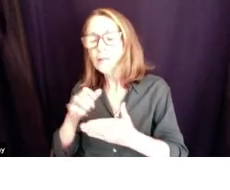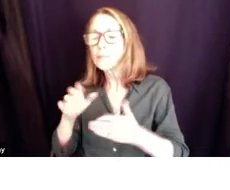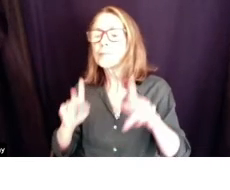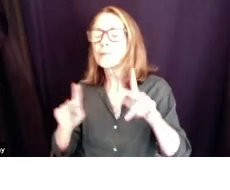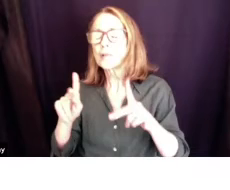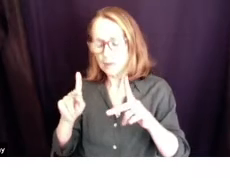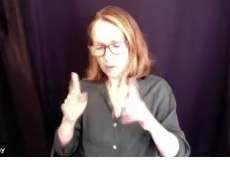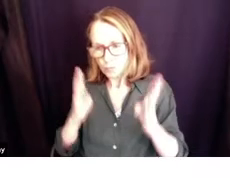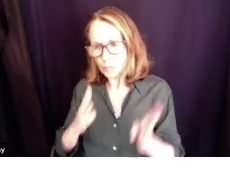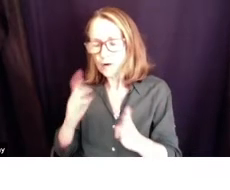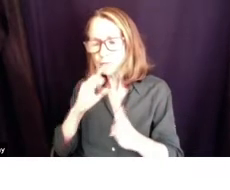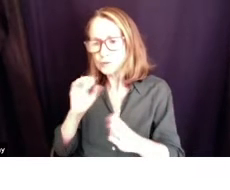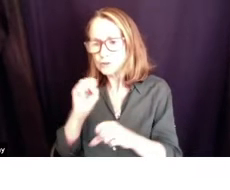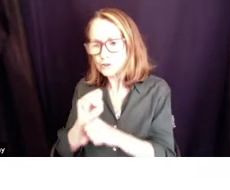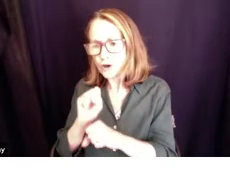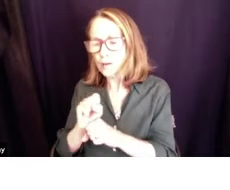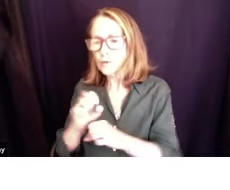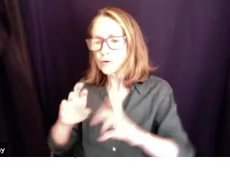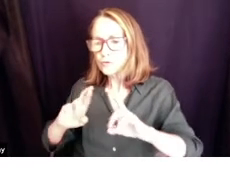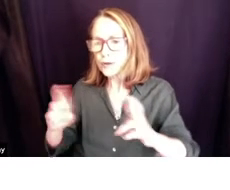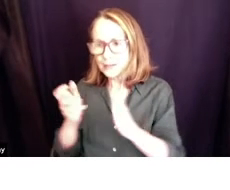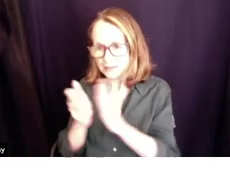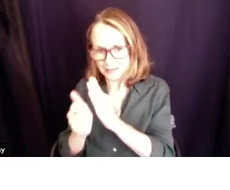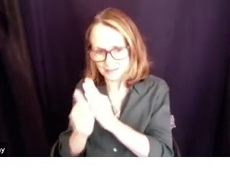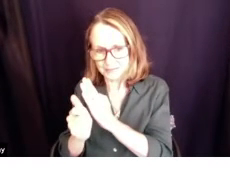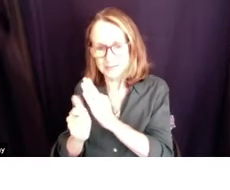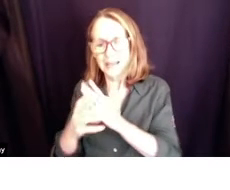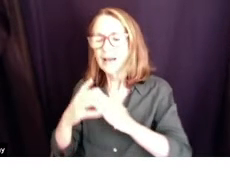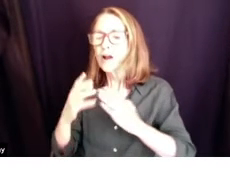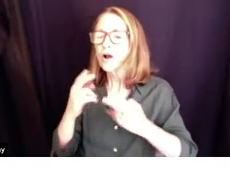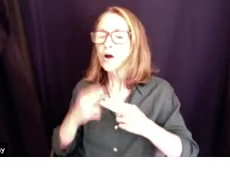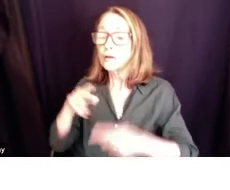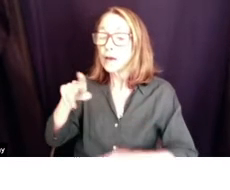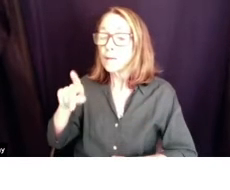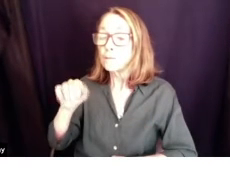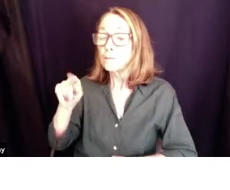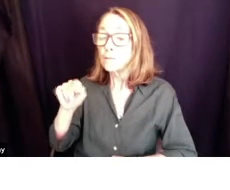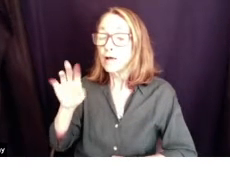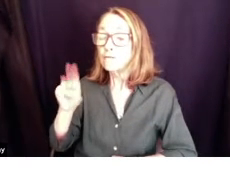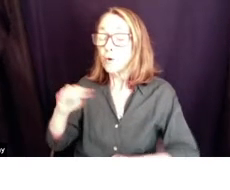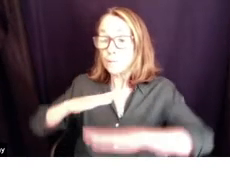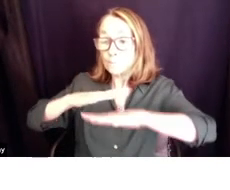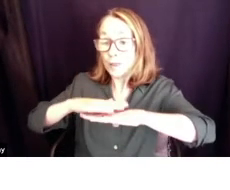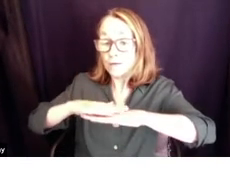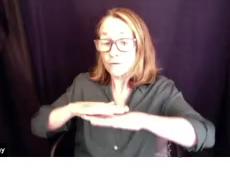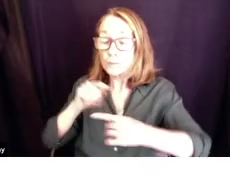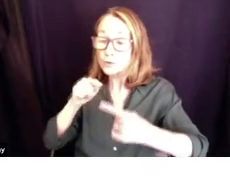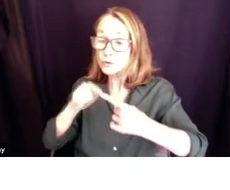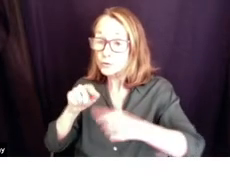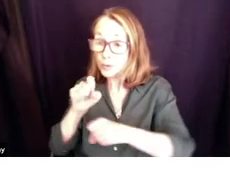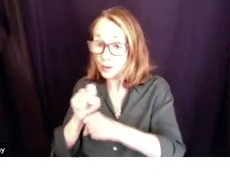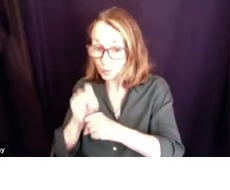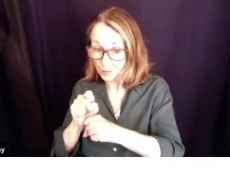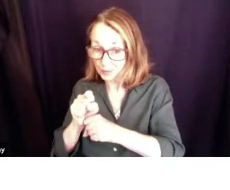employment, providing job readiness skills in a program called Platform to Employment. And I'm very excited to be here today to give this